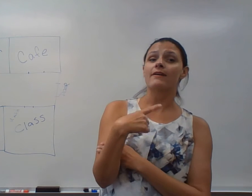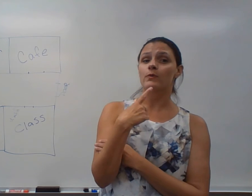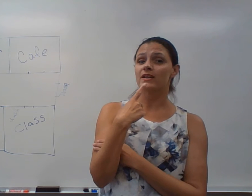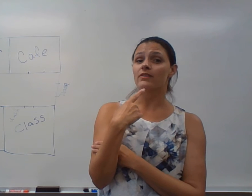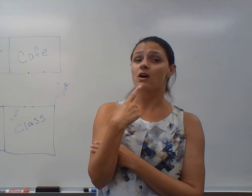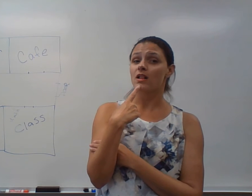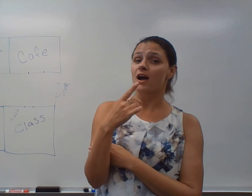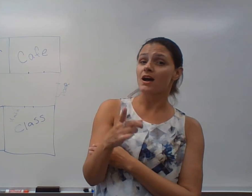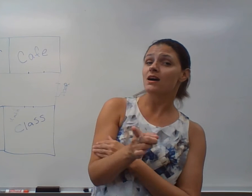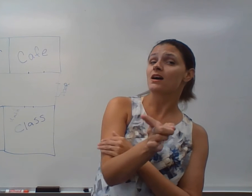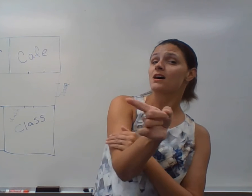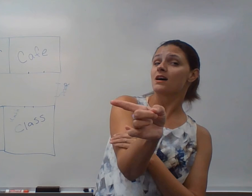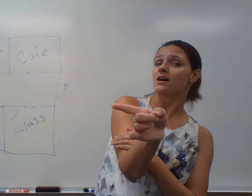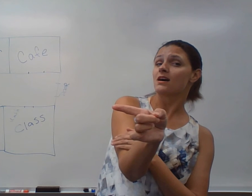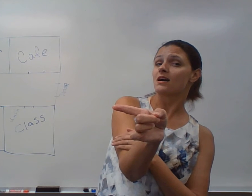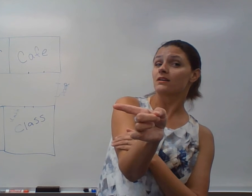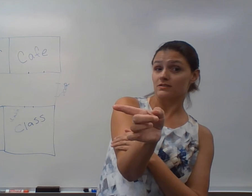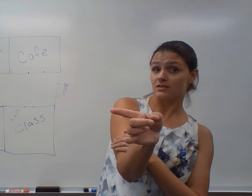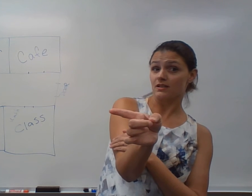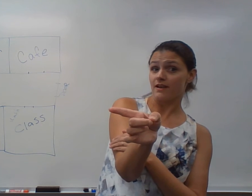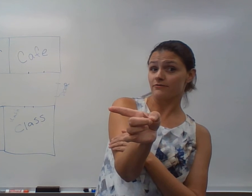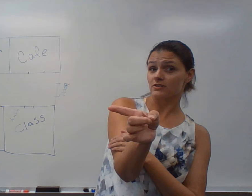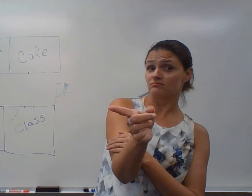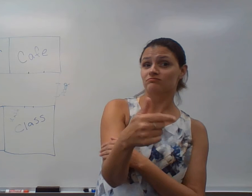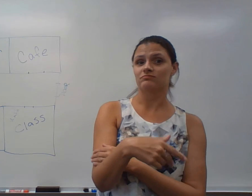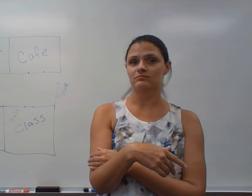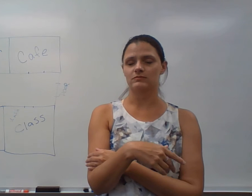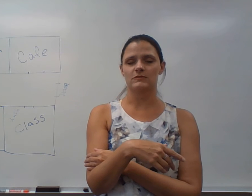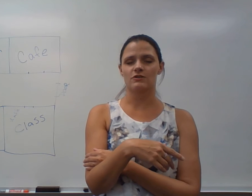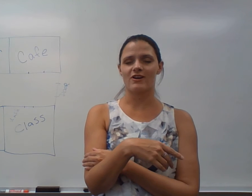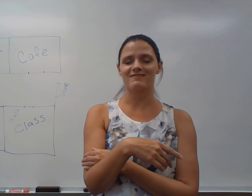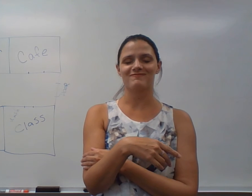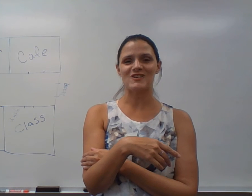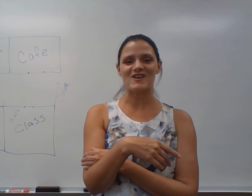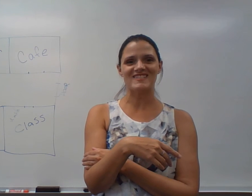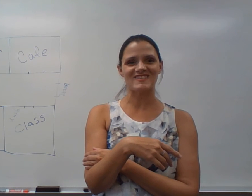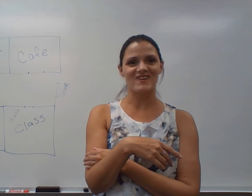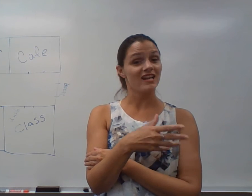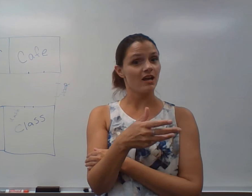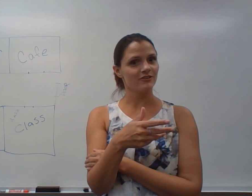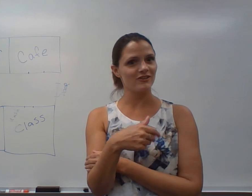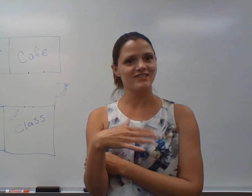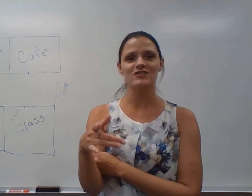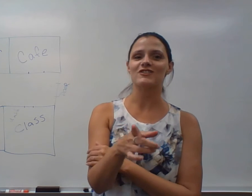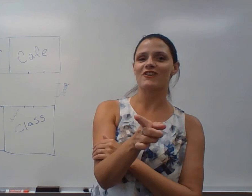Halfway down the hall, to the left, to the right, sorry, to the right, other direction to the right.